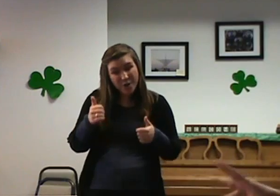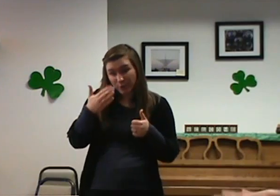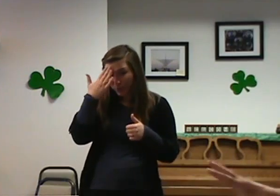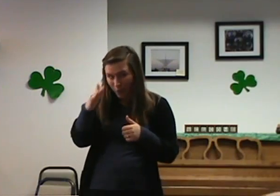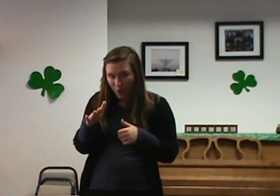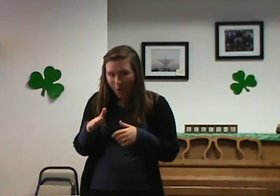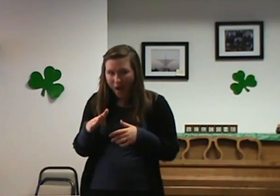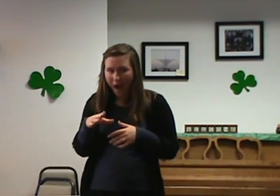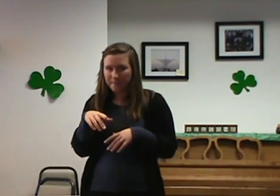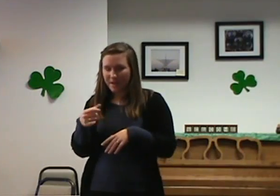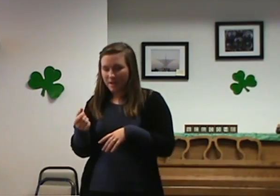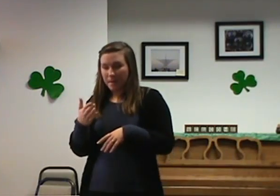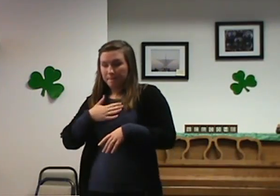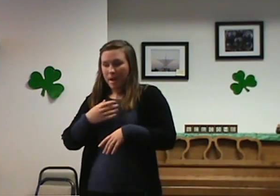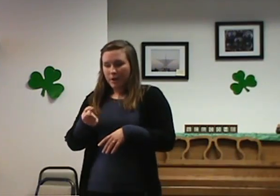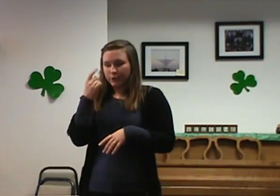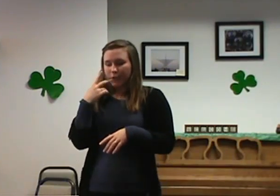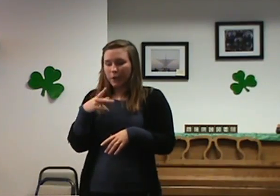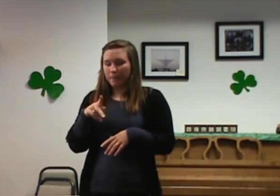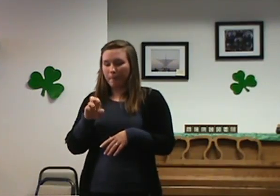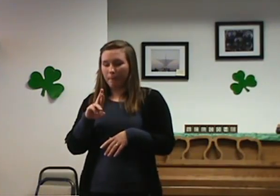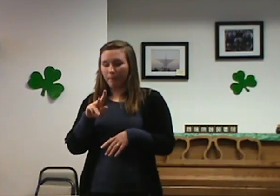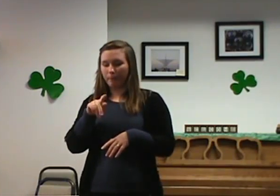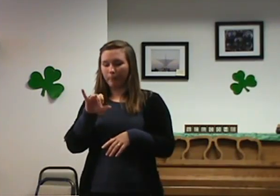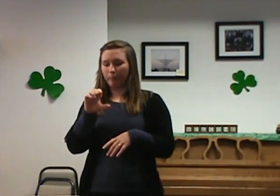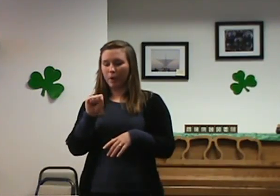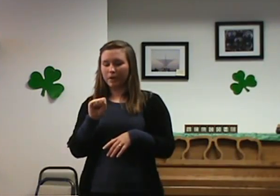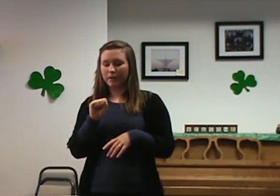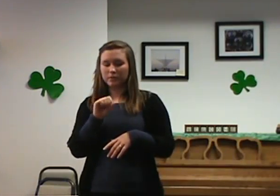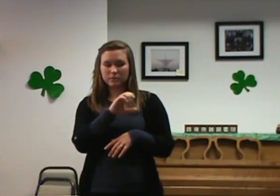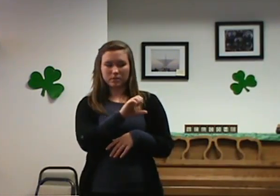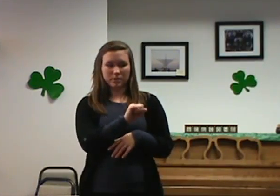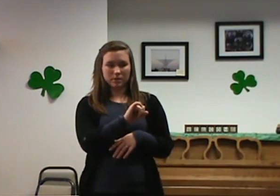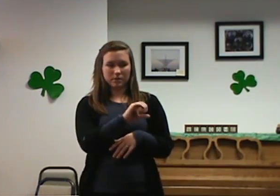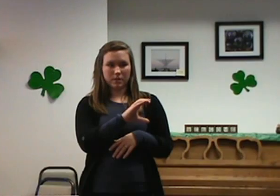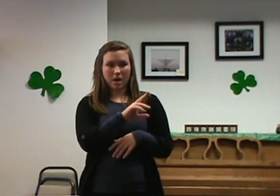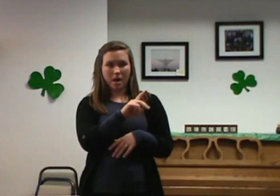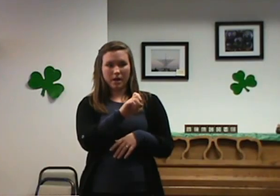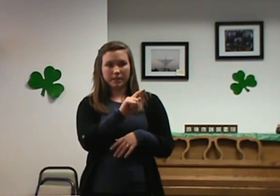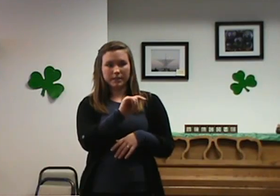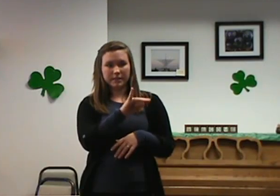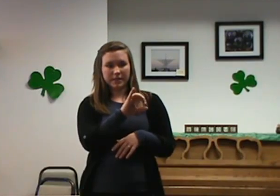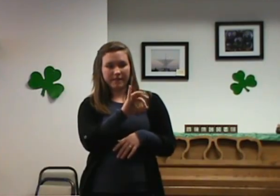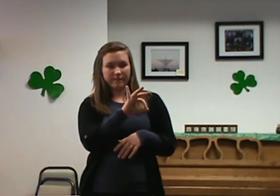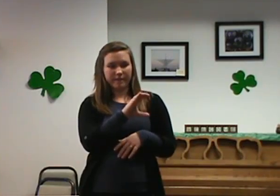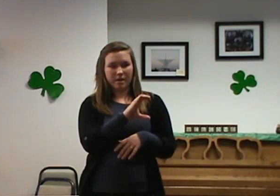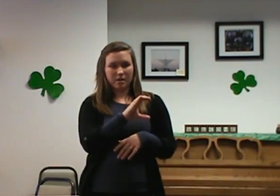that, the local dealer, how that plays in. Yeah, and see, Freedom